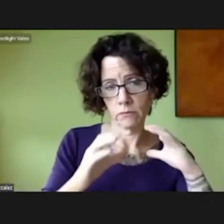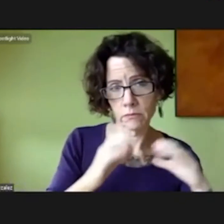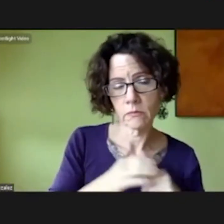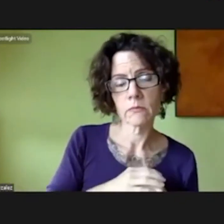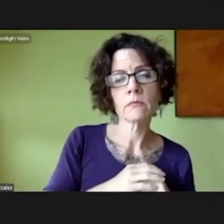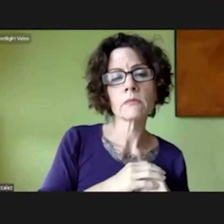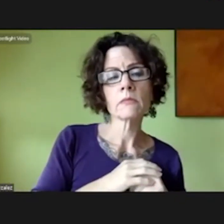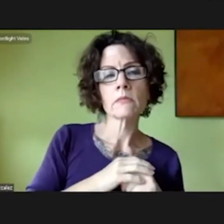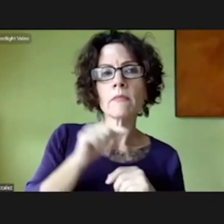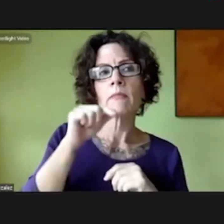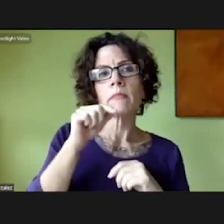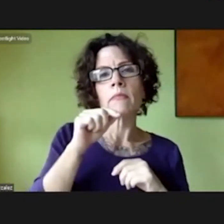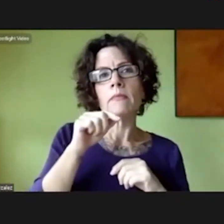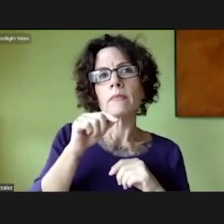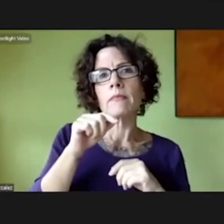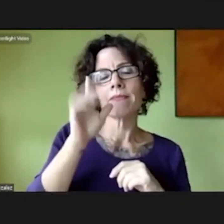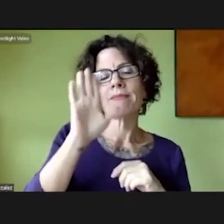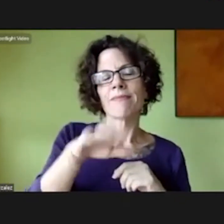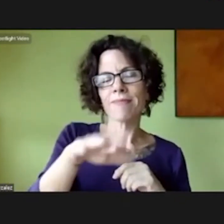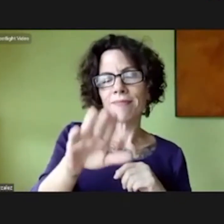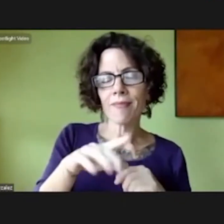that person.